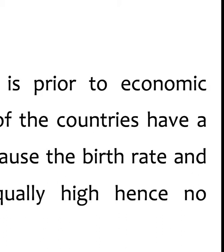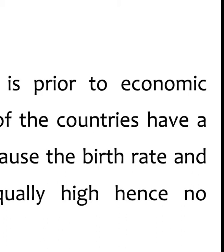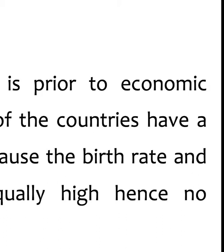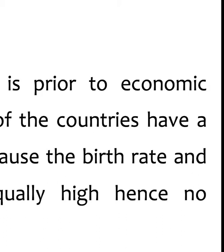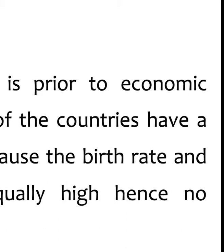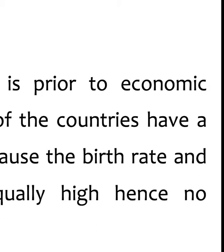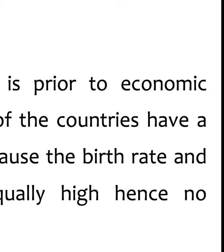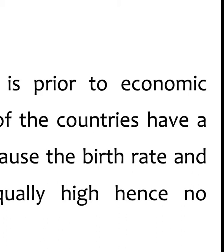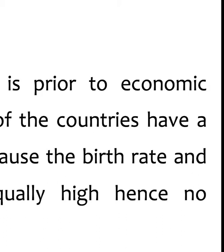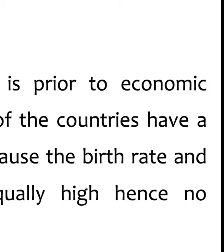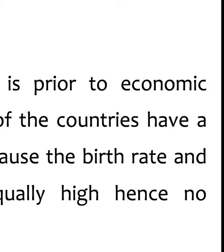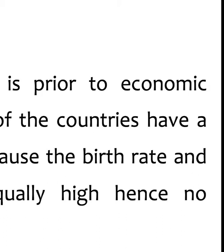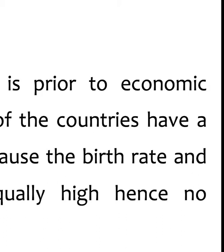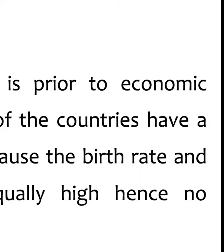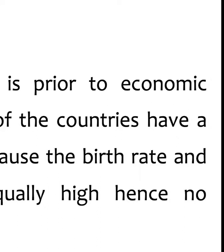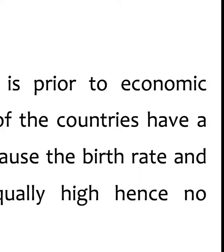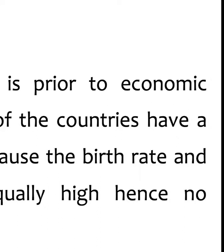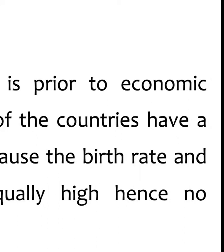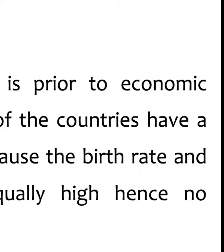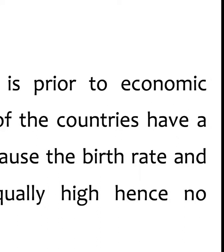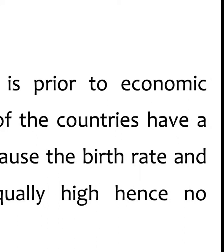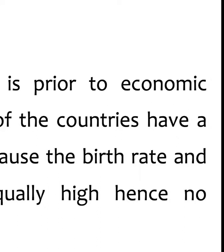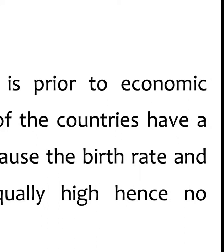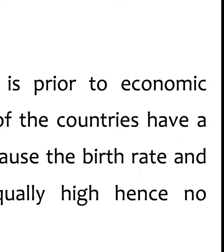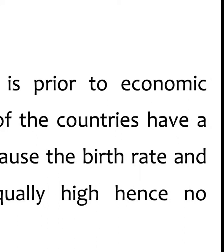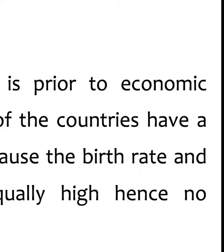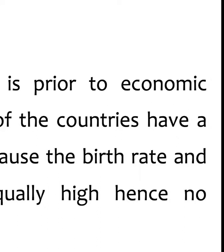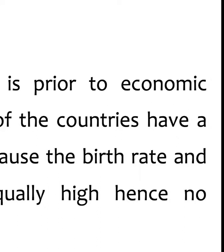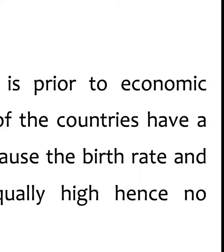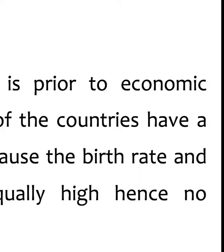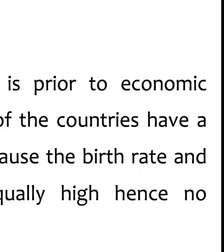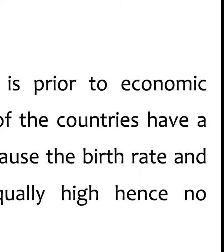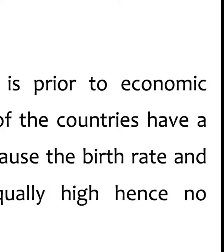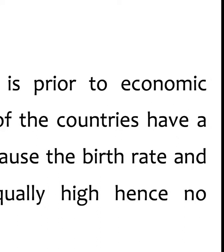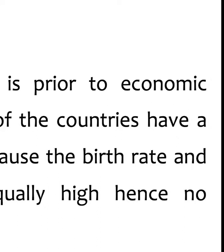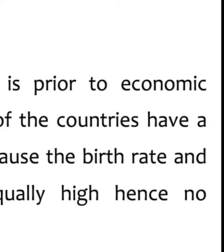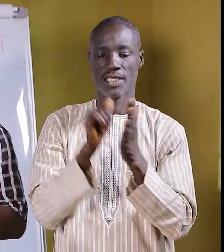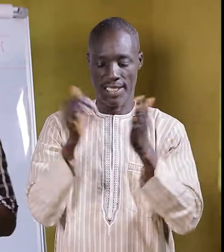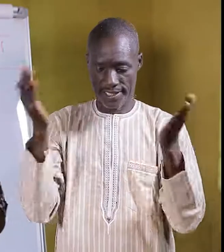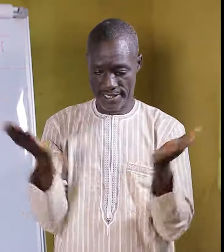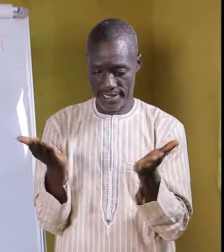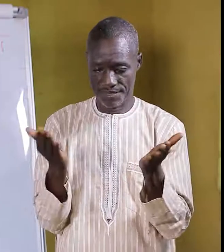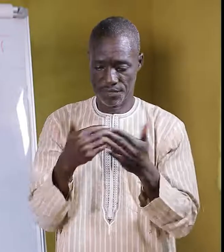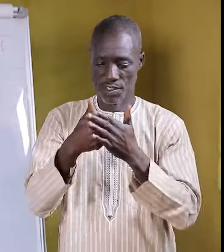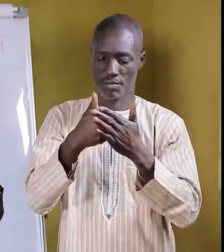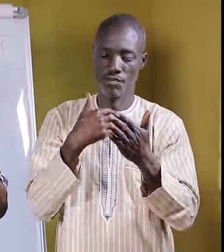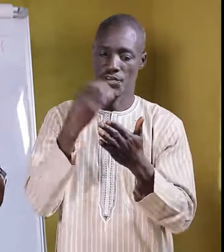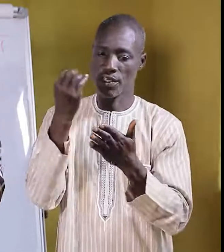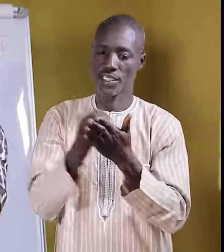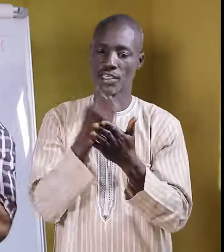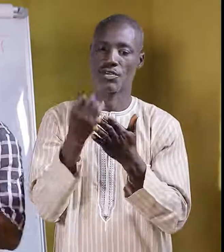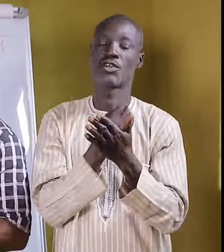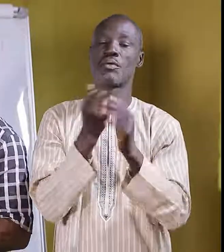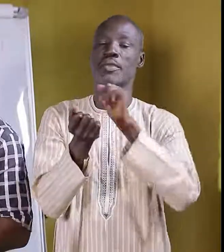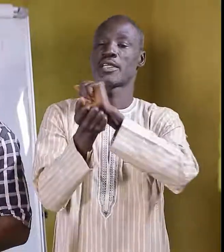rate were equally high, hence no growth. So what he's saying in this stage is that before economic modernization,